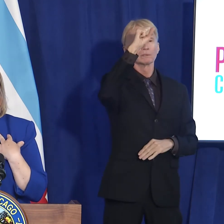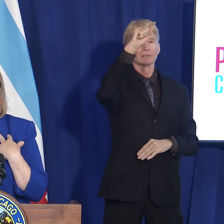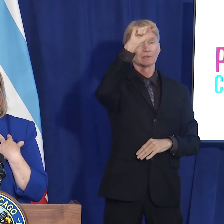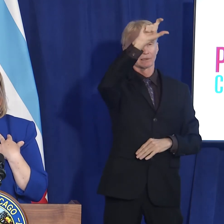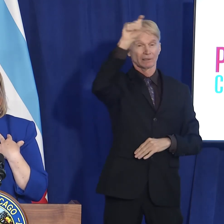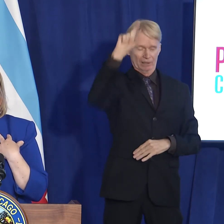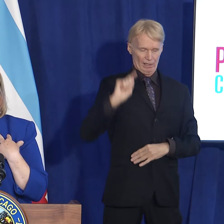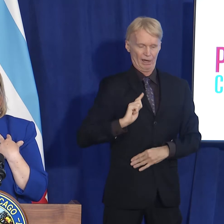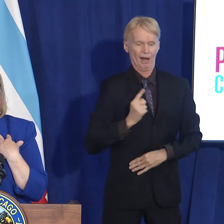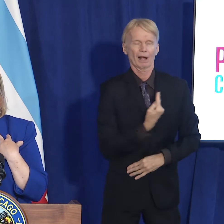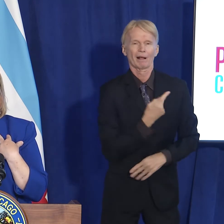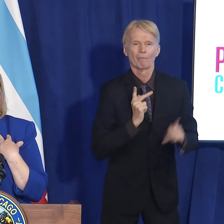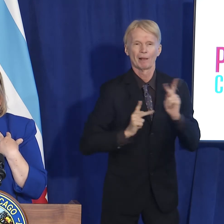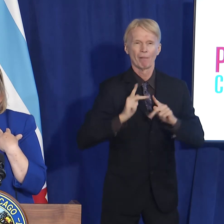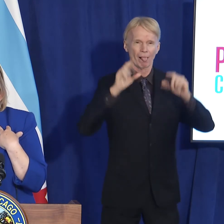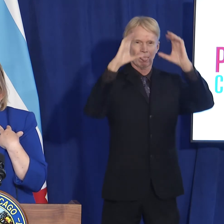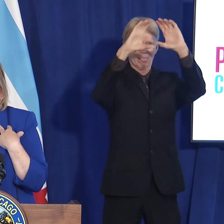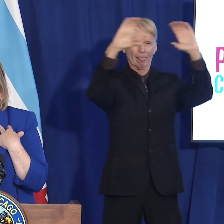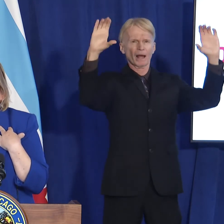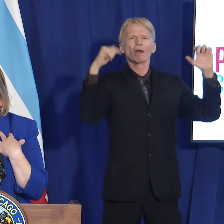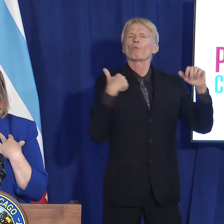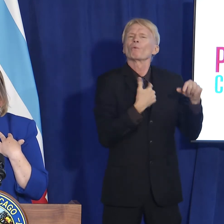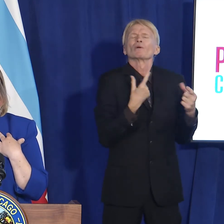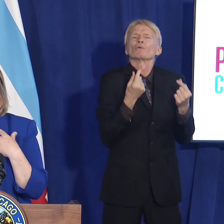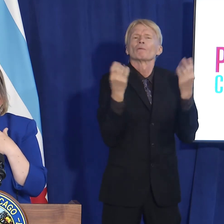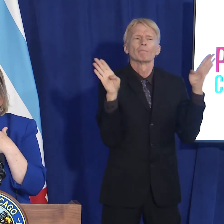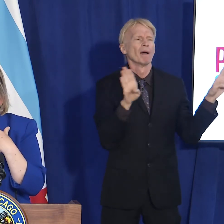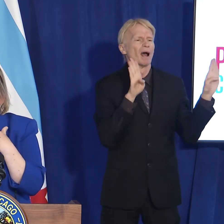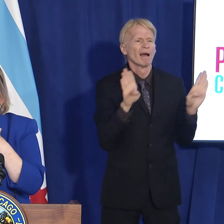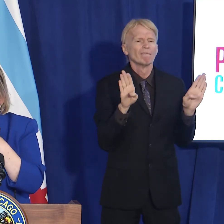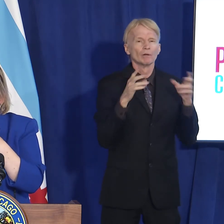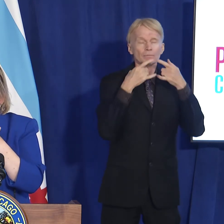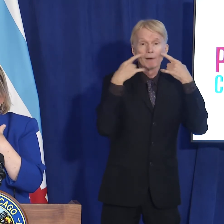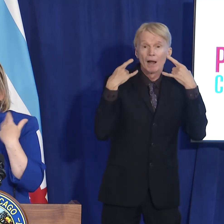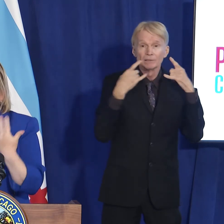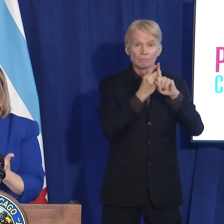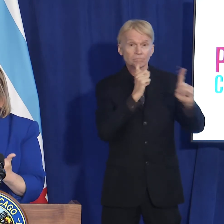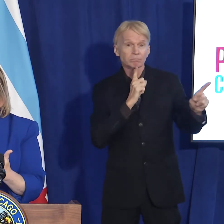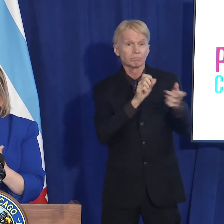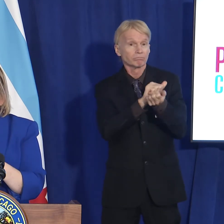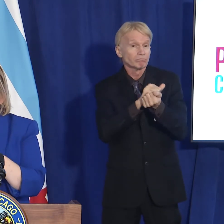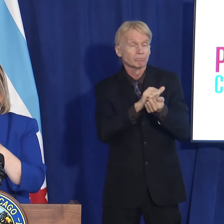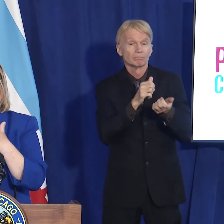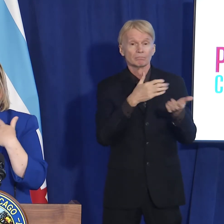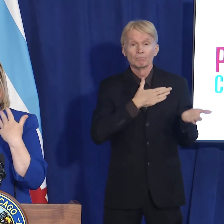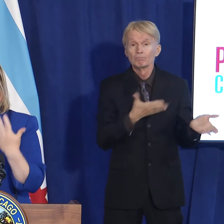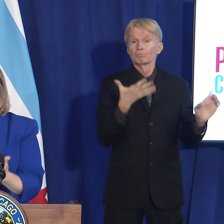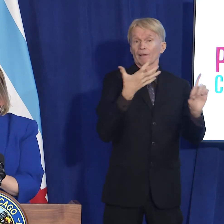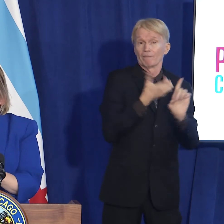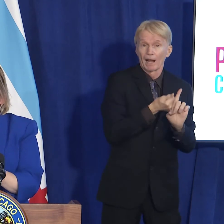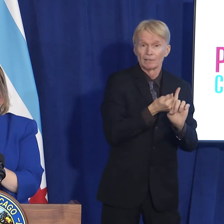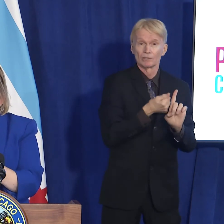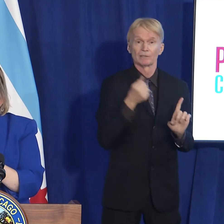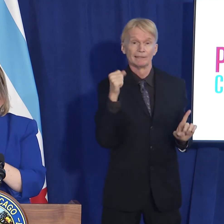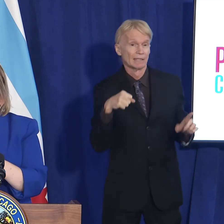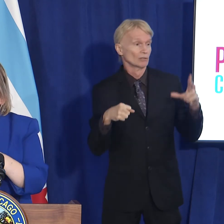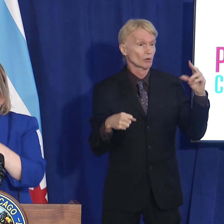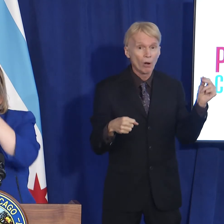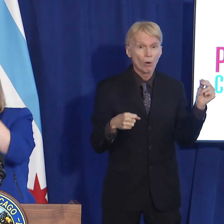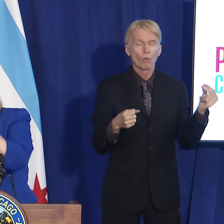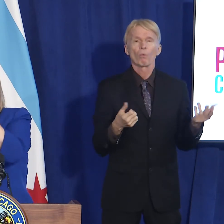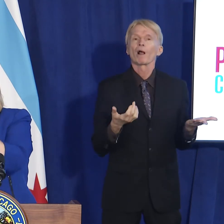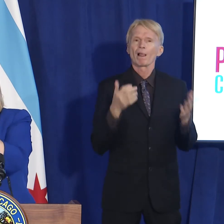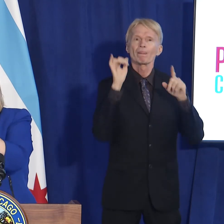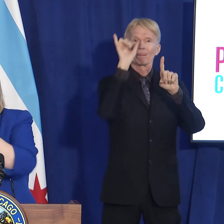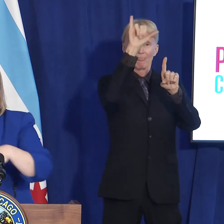doing in terms of our behavior? What are we doing to get immunized or to be protected against COVID?